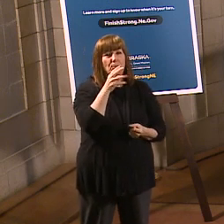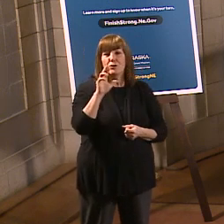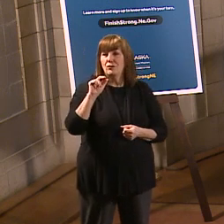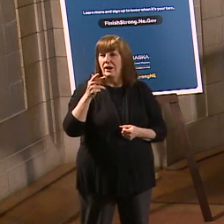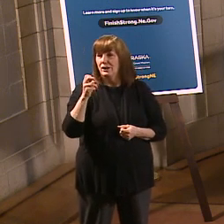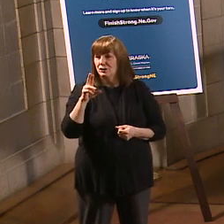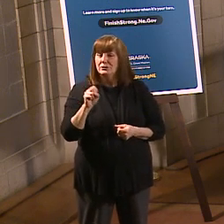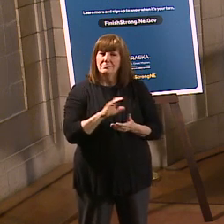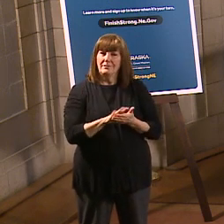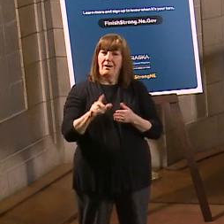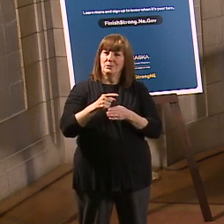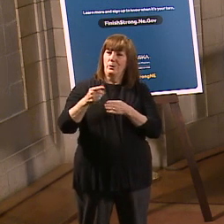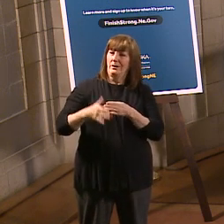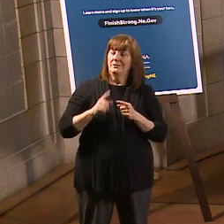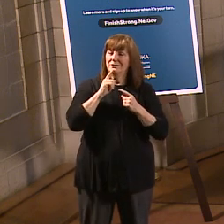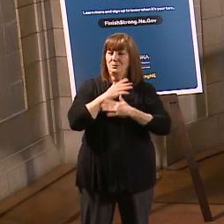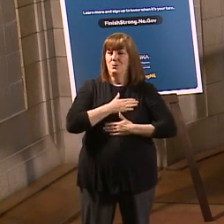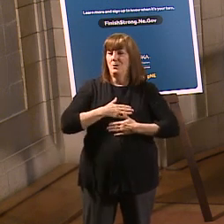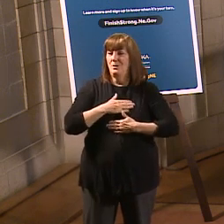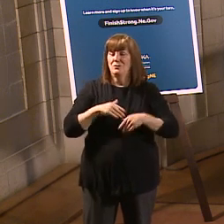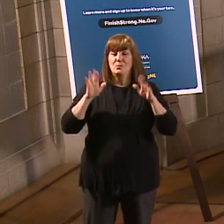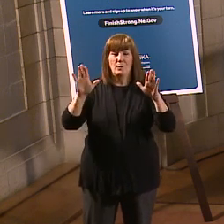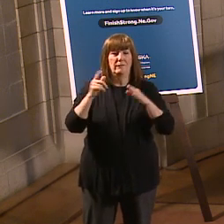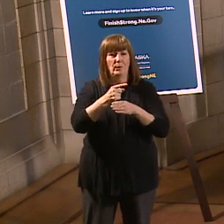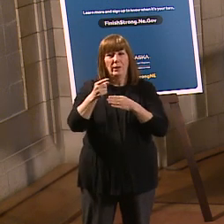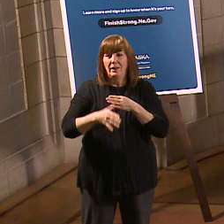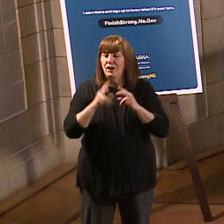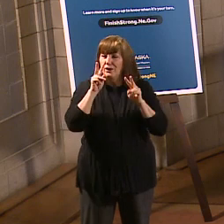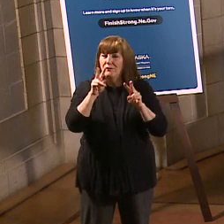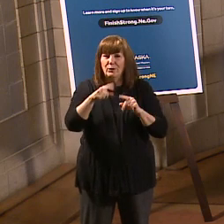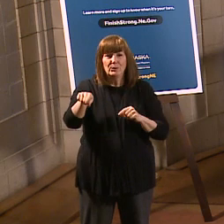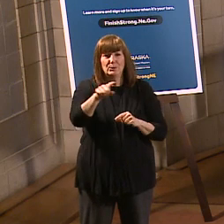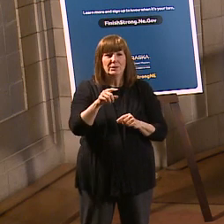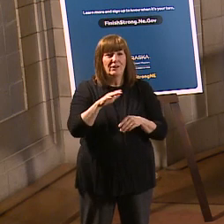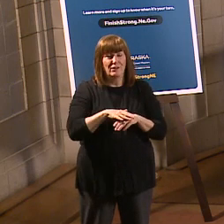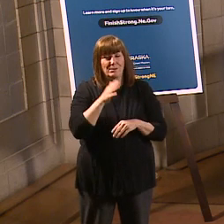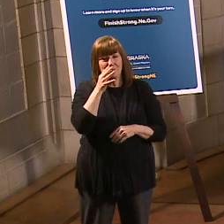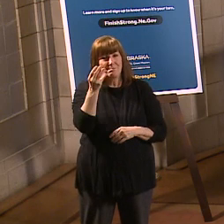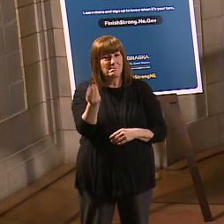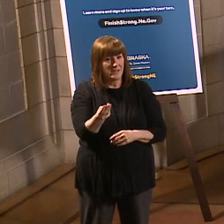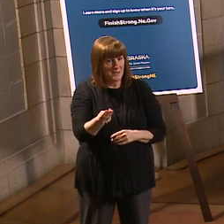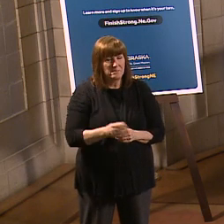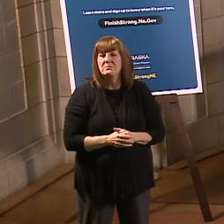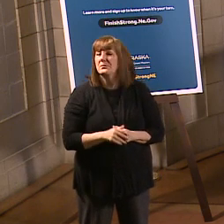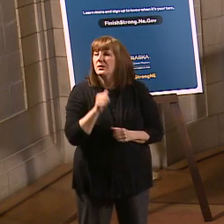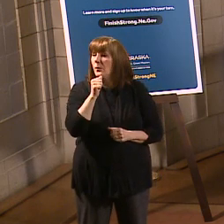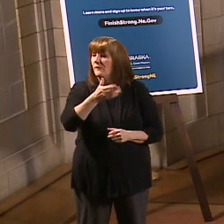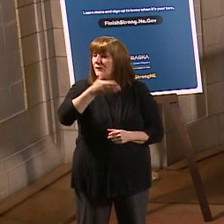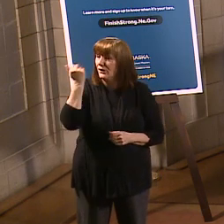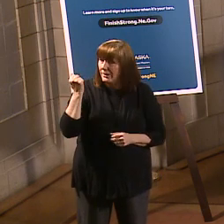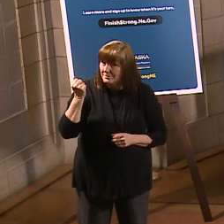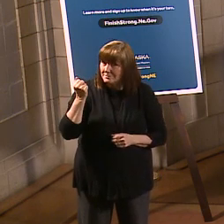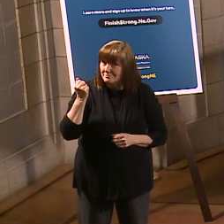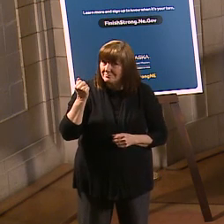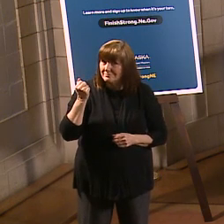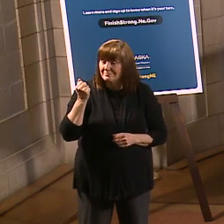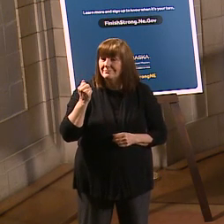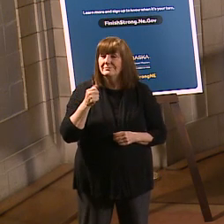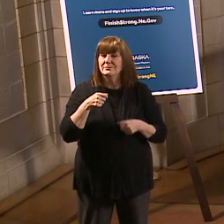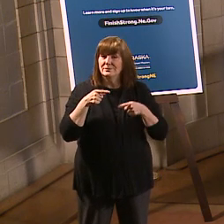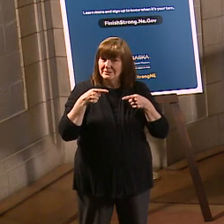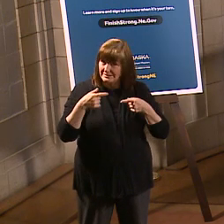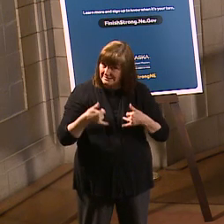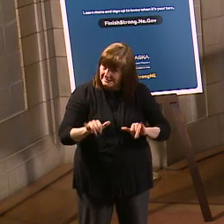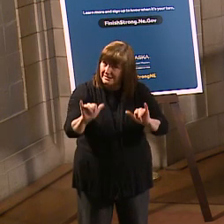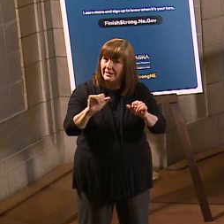course, it's going to be a nice weekend, so please enjoy the great weekend and look forward to talking to everybody again next week. But don't forget, it's not a